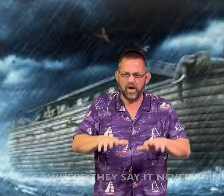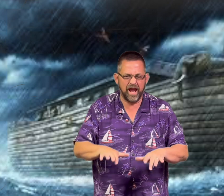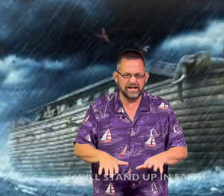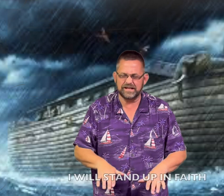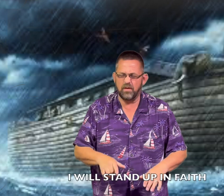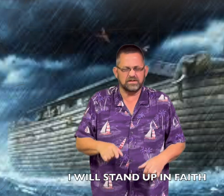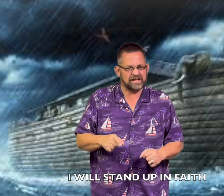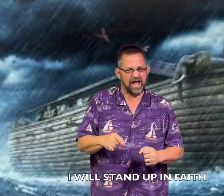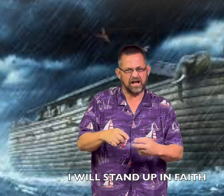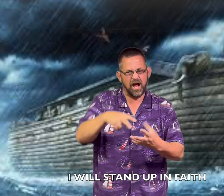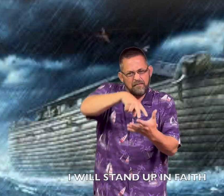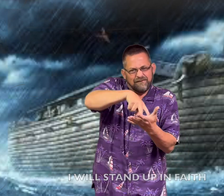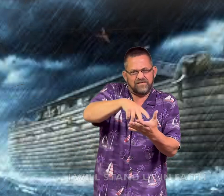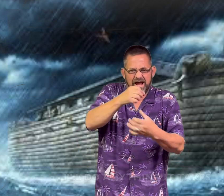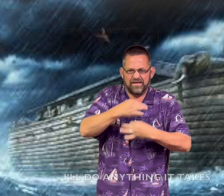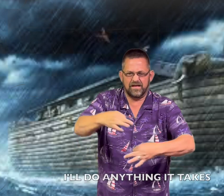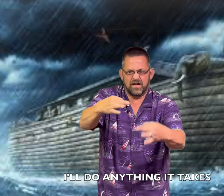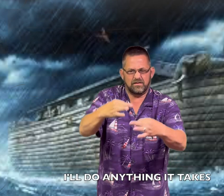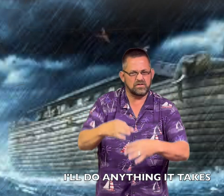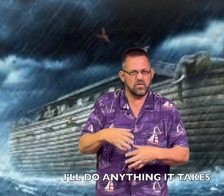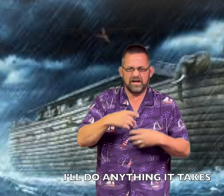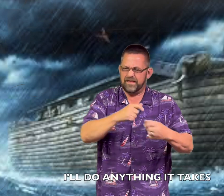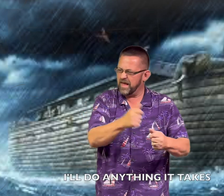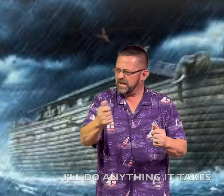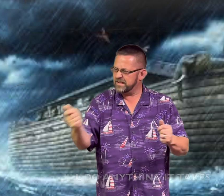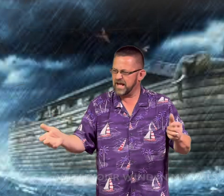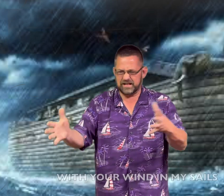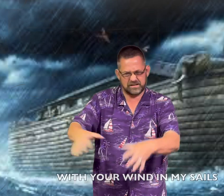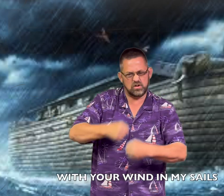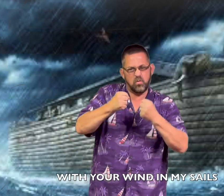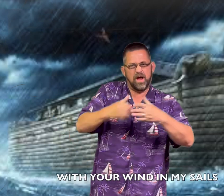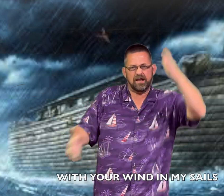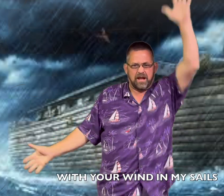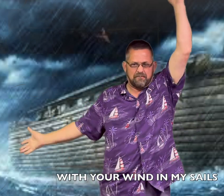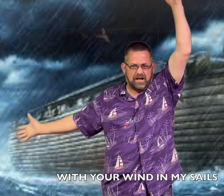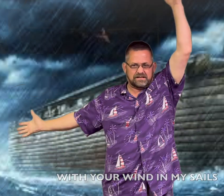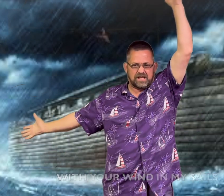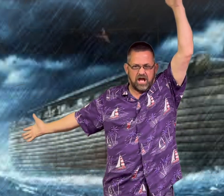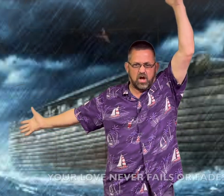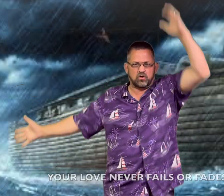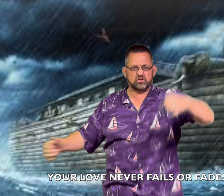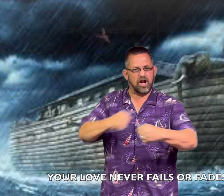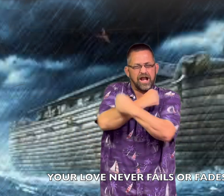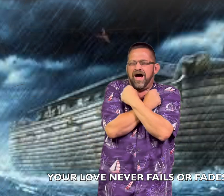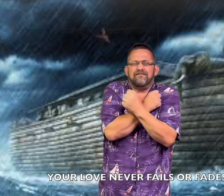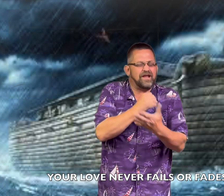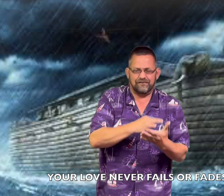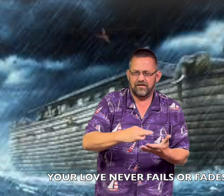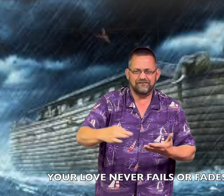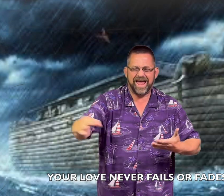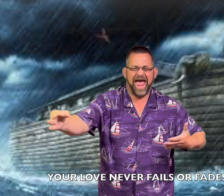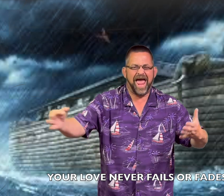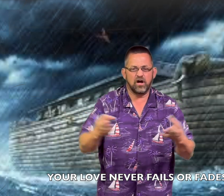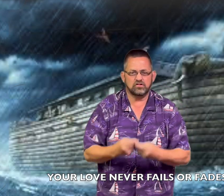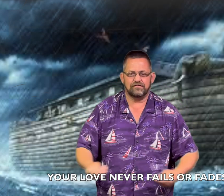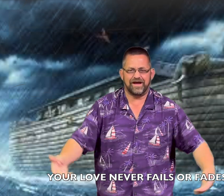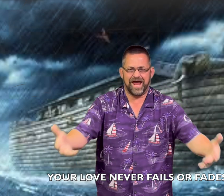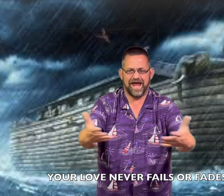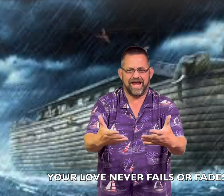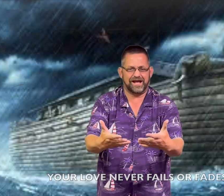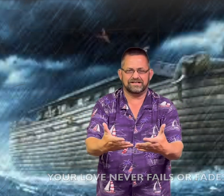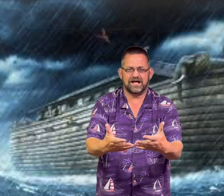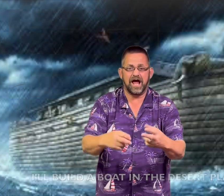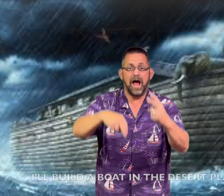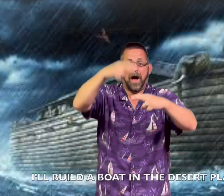never rains I will stand up in faith I'll do anything it takes If you win in my sails Your love never fails or